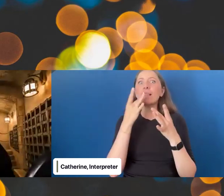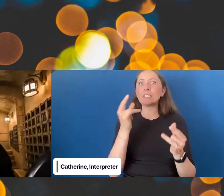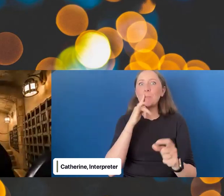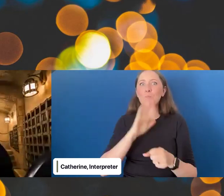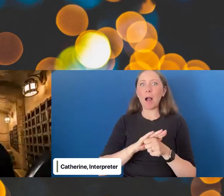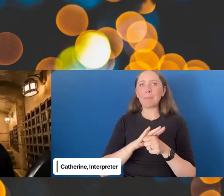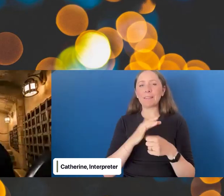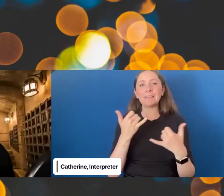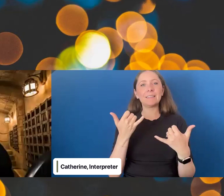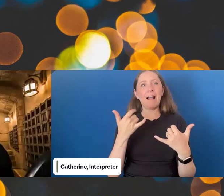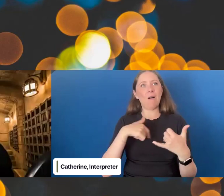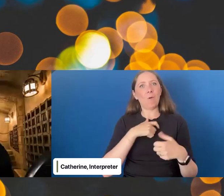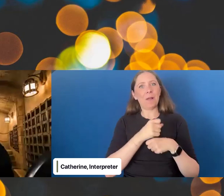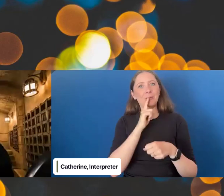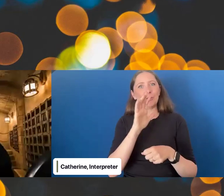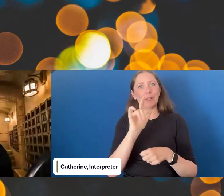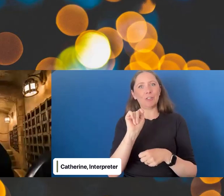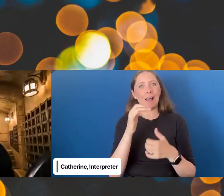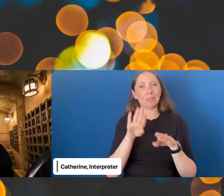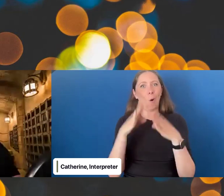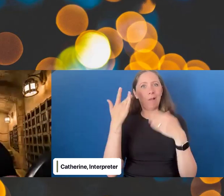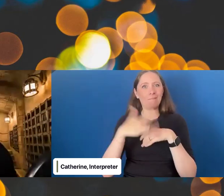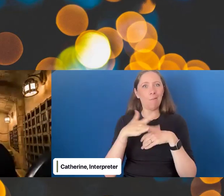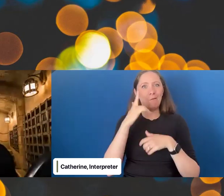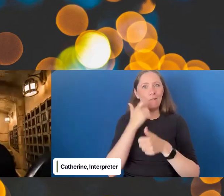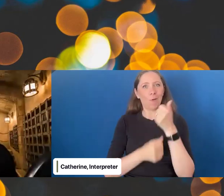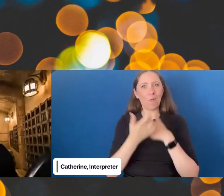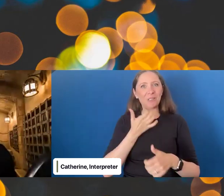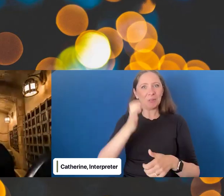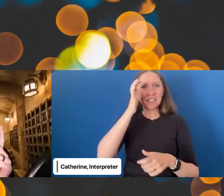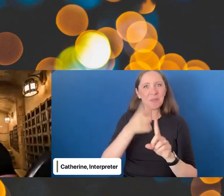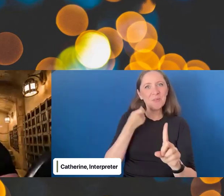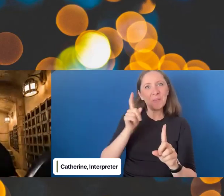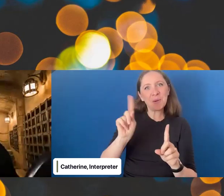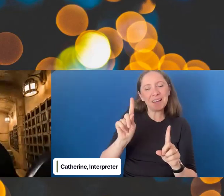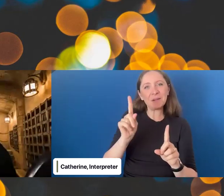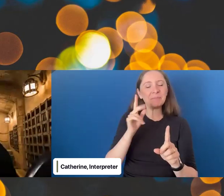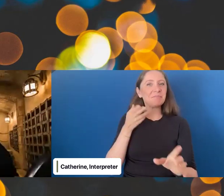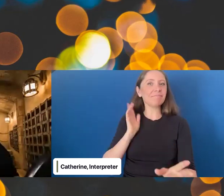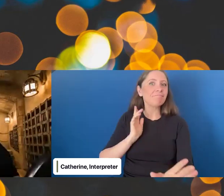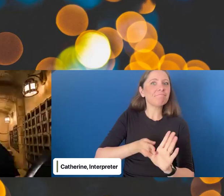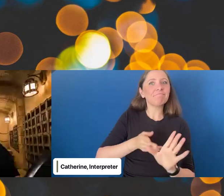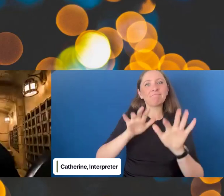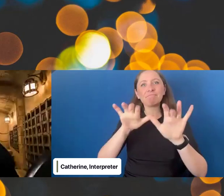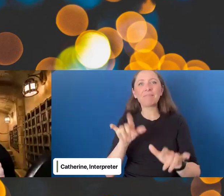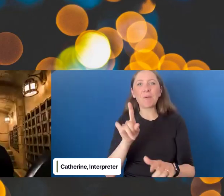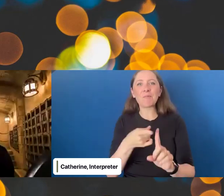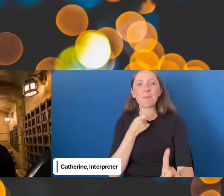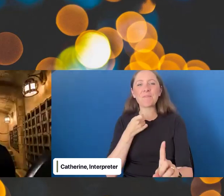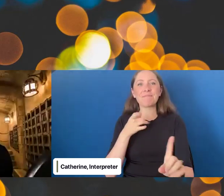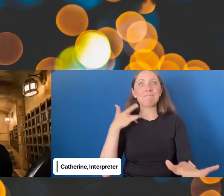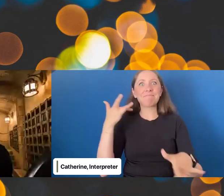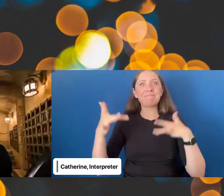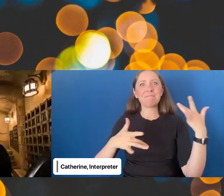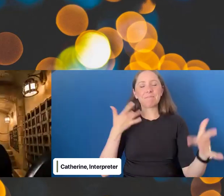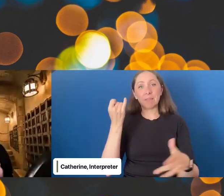are making sure that chat is now open. We'd love to hear where you're from. Please jump on in. Yeah, so if you